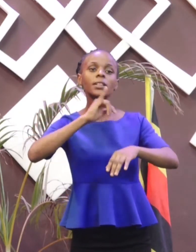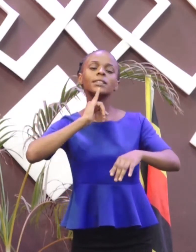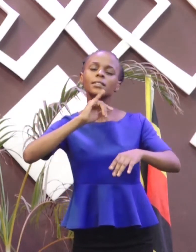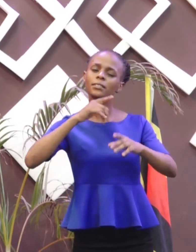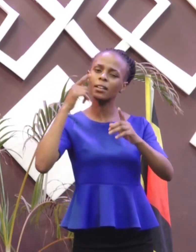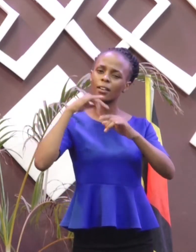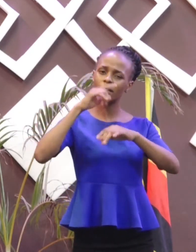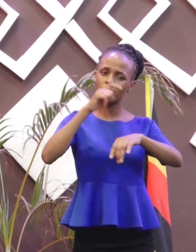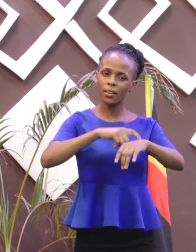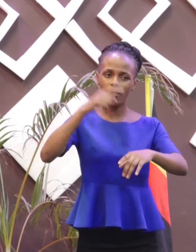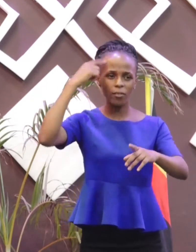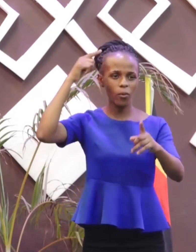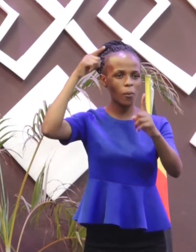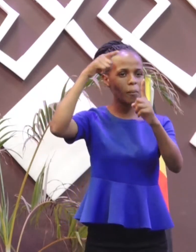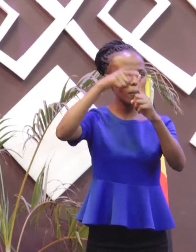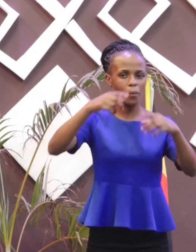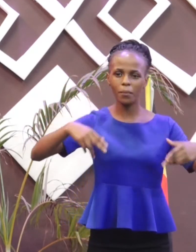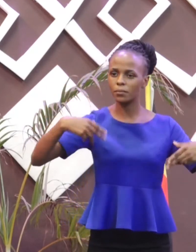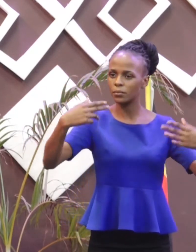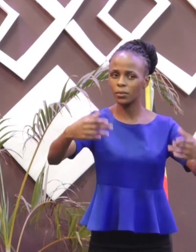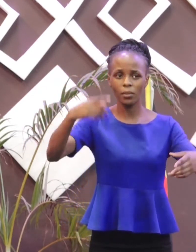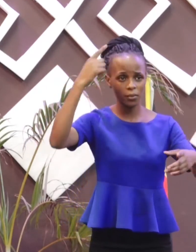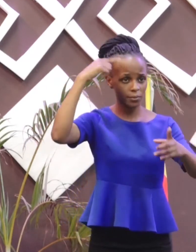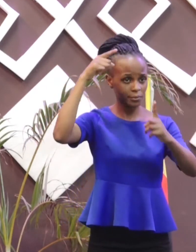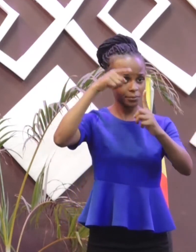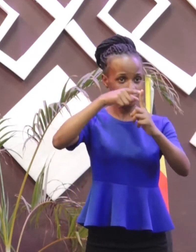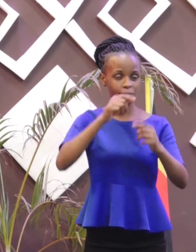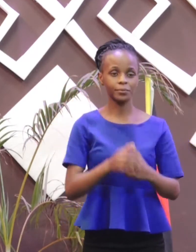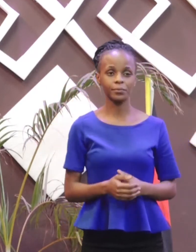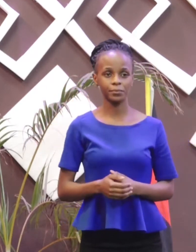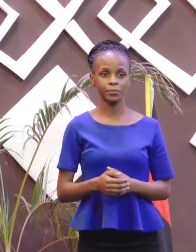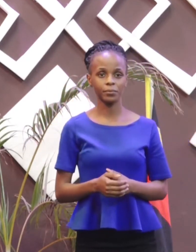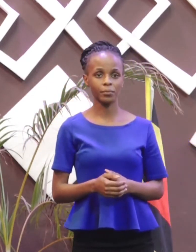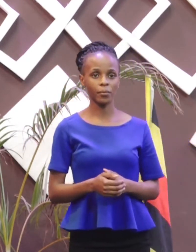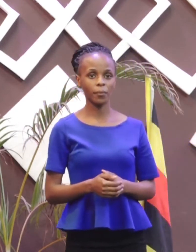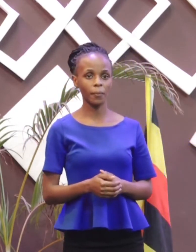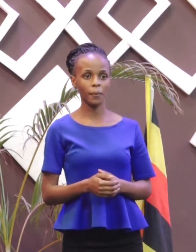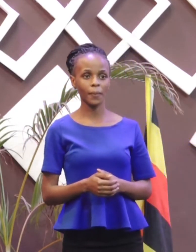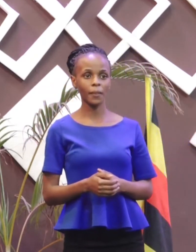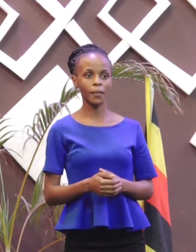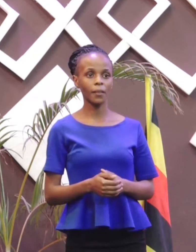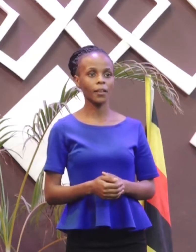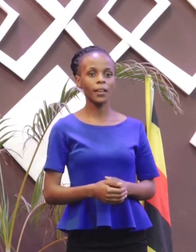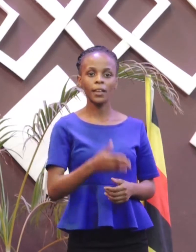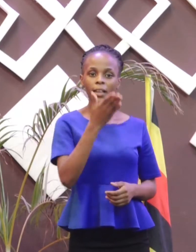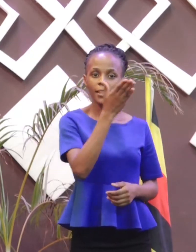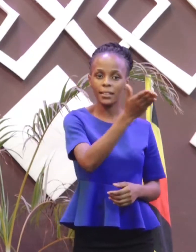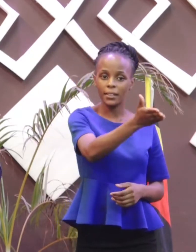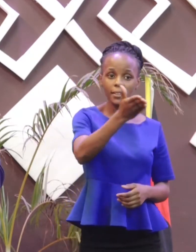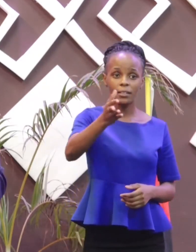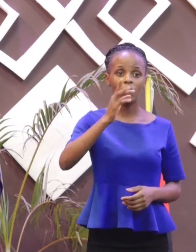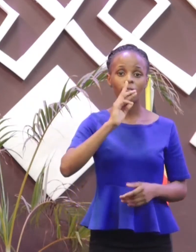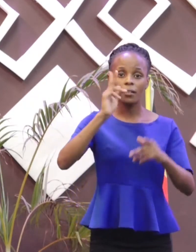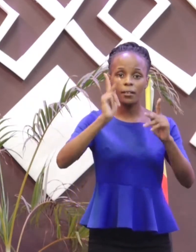purpose. Omulembe gwa Yoswa mulembe gwa kigendererwa. There are people that are driven